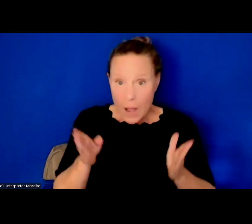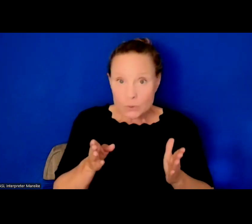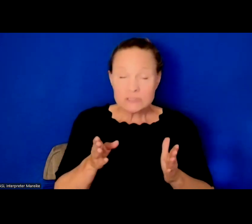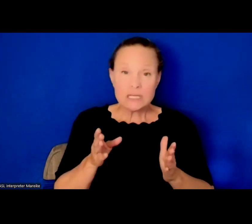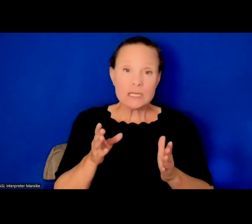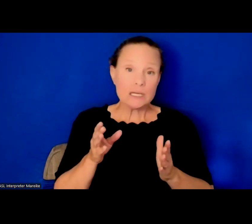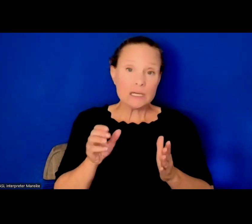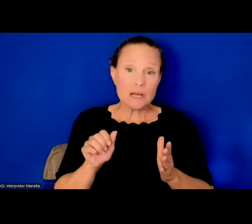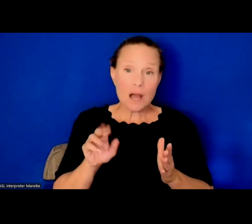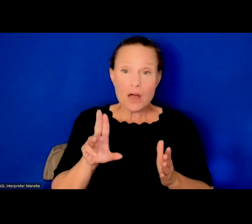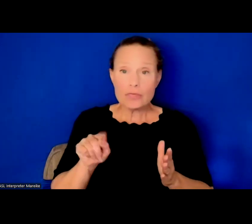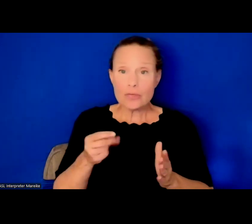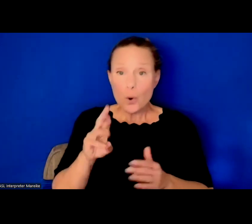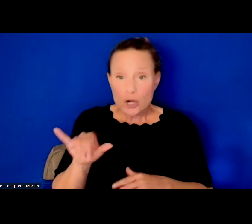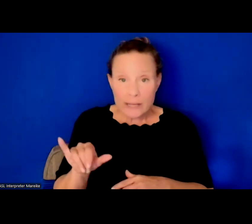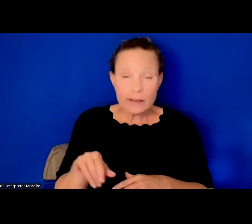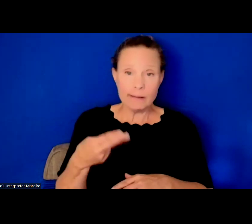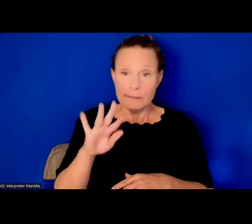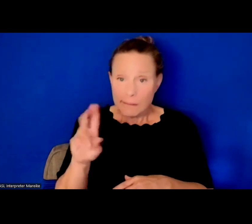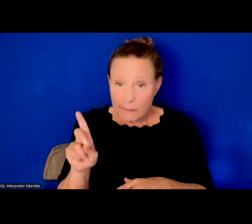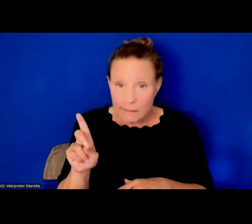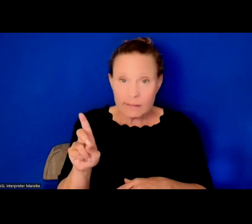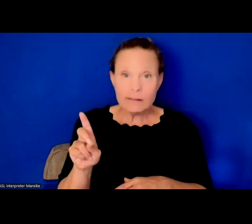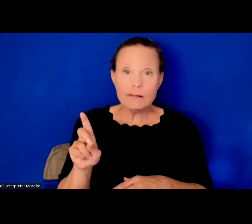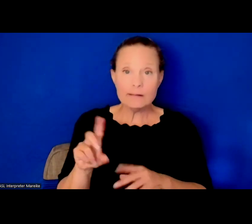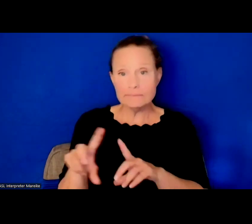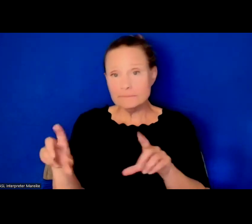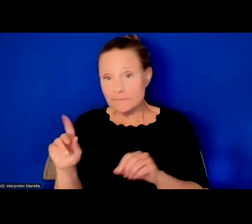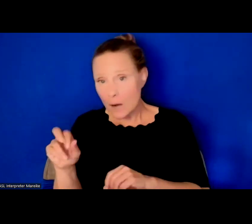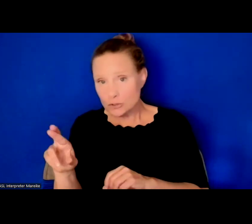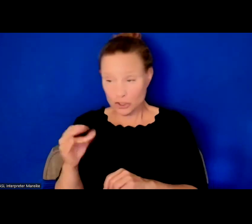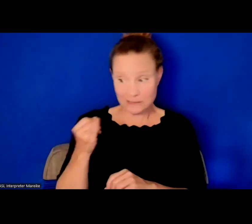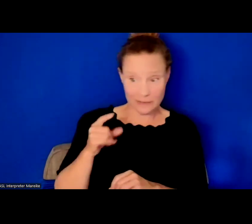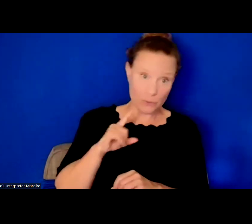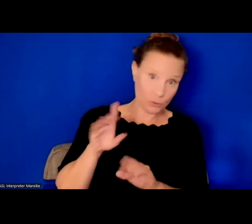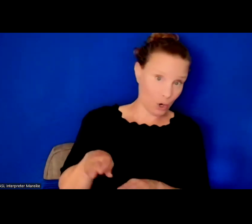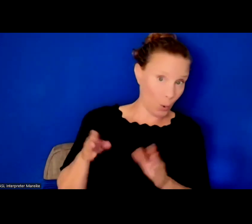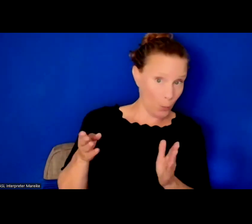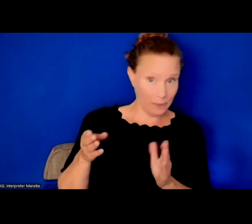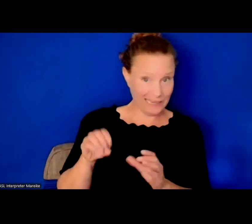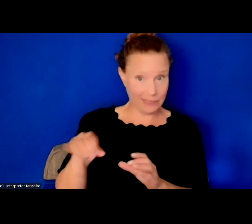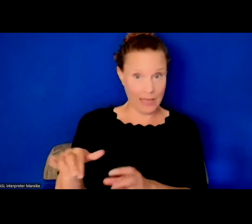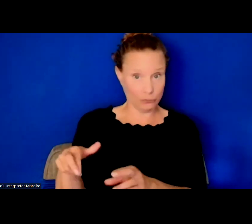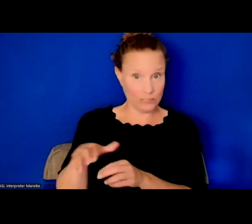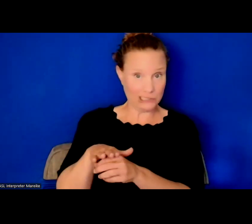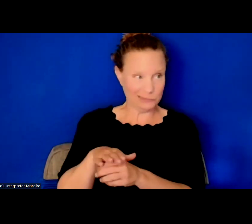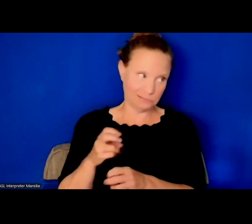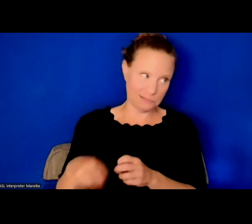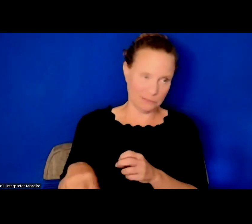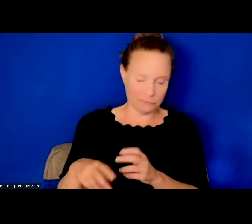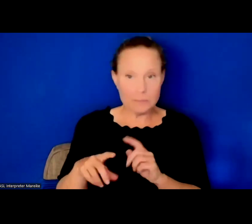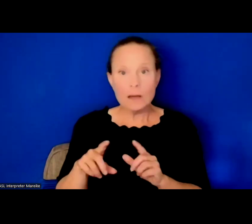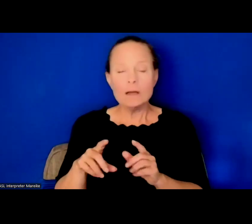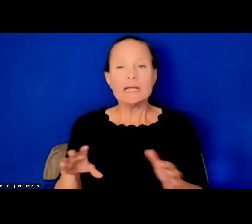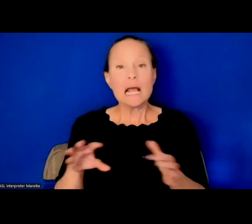HUD vouchers, if those are open in the area. Can be a little tough. So it's really